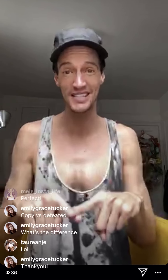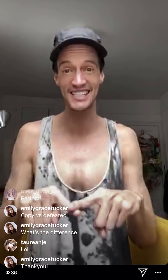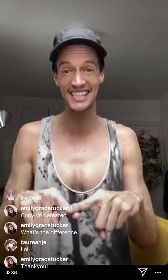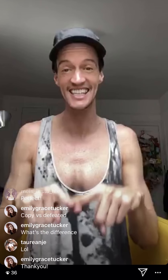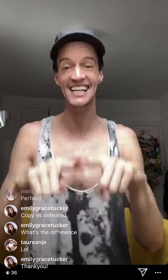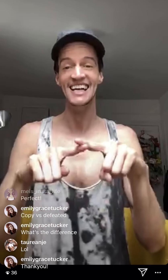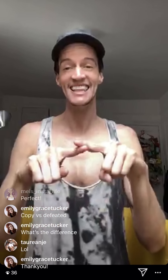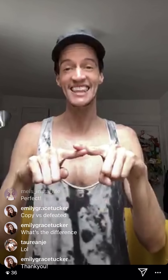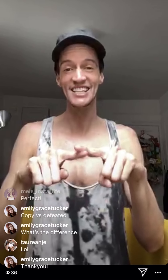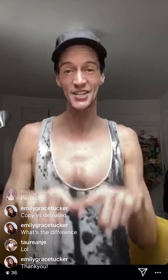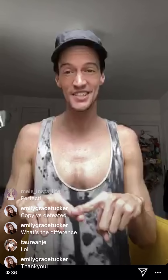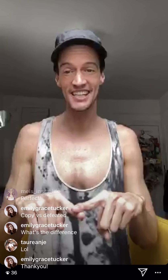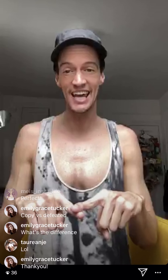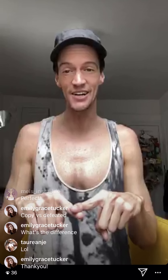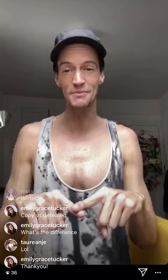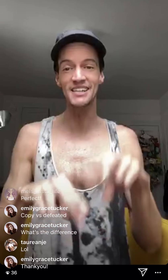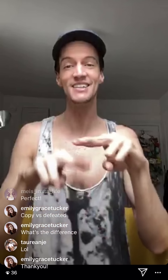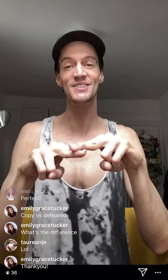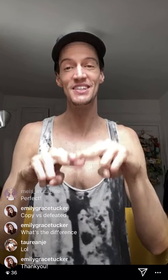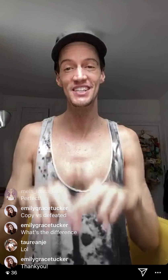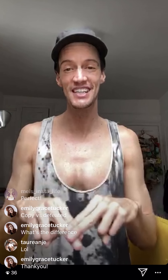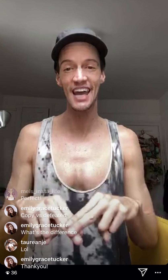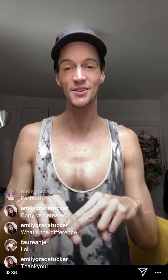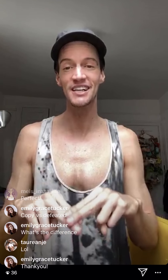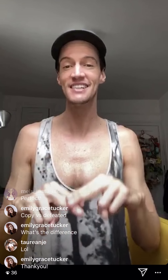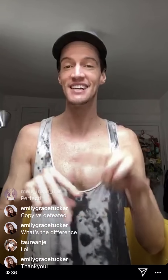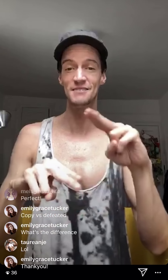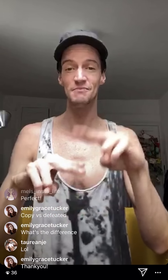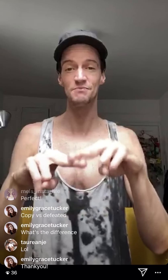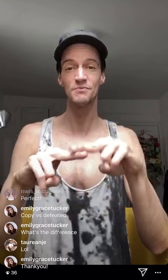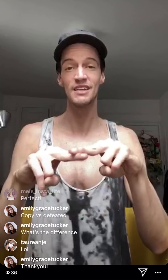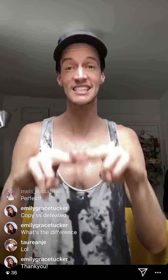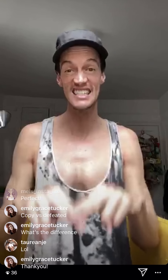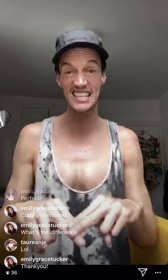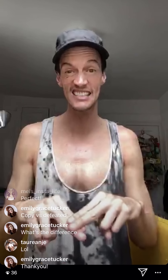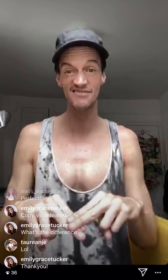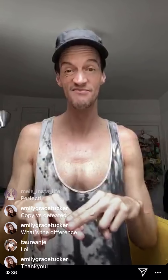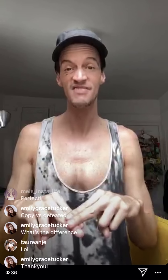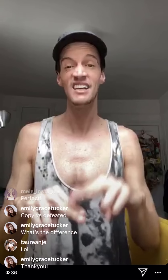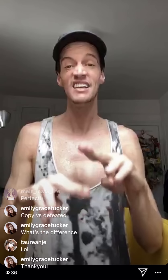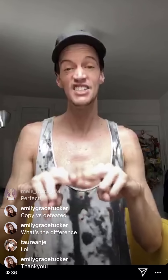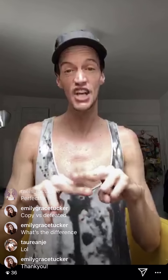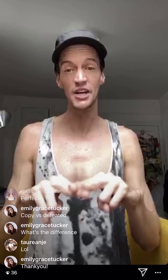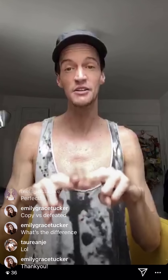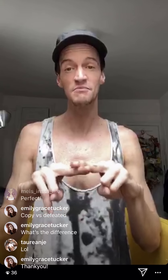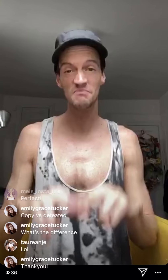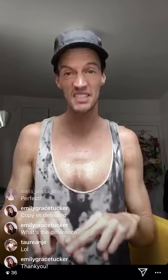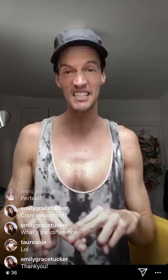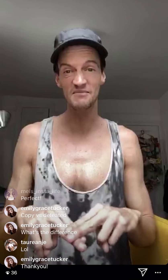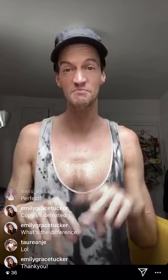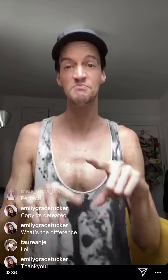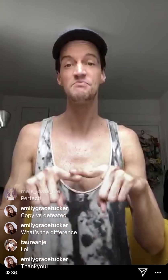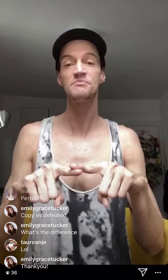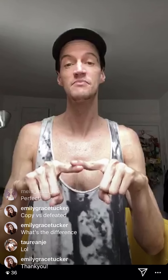trusting that chair is going to carry me. So to carry, to sit, chair, sit,